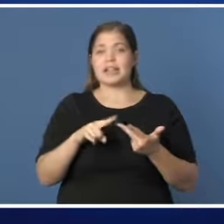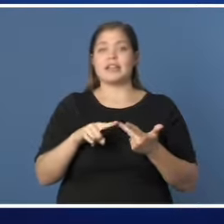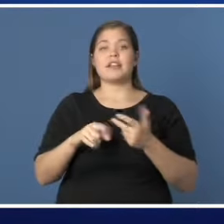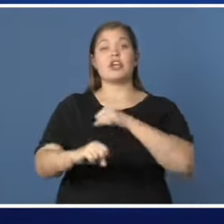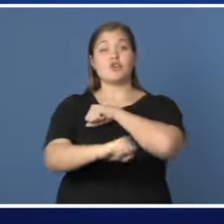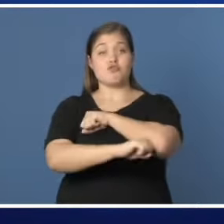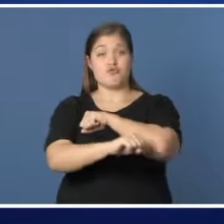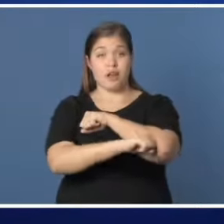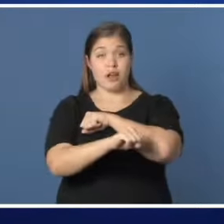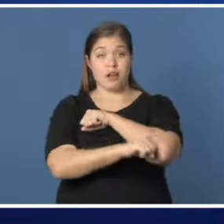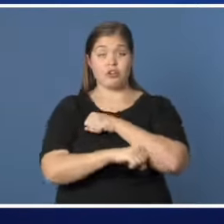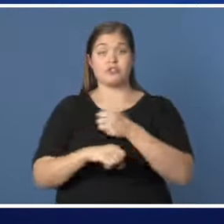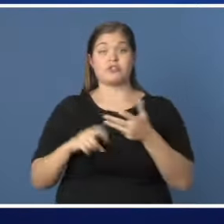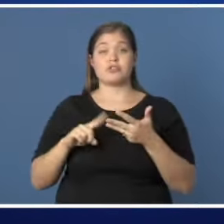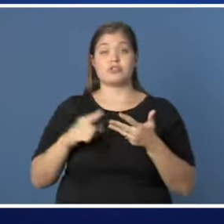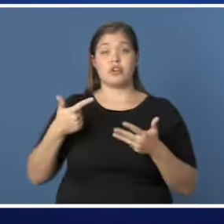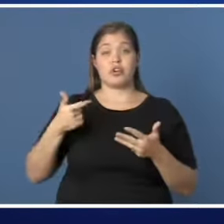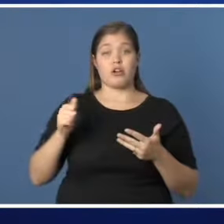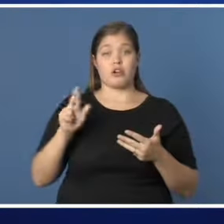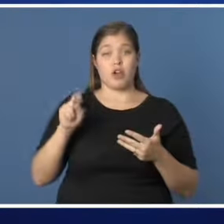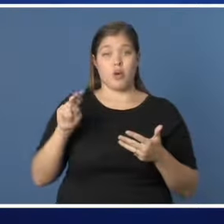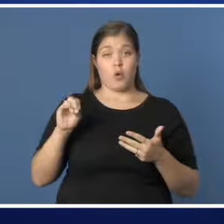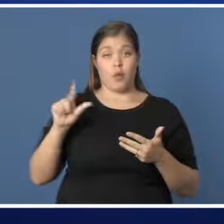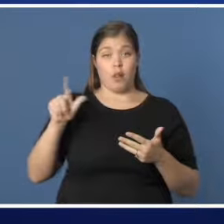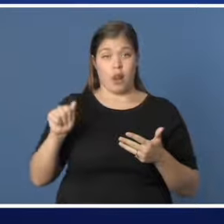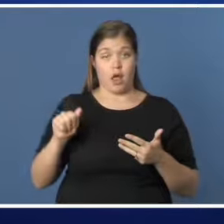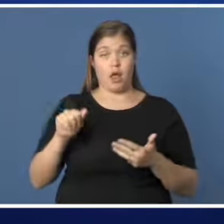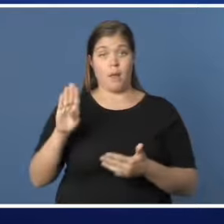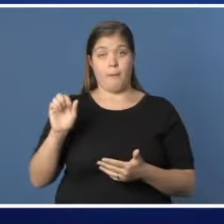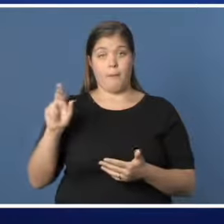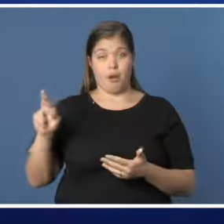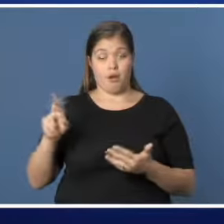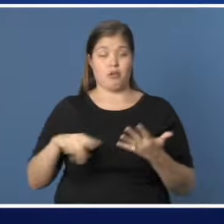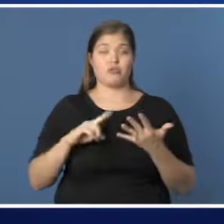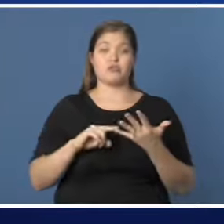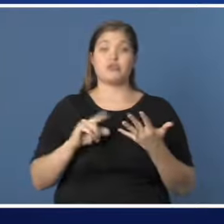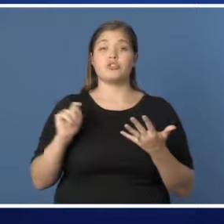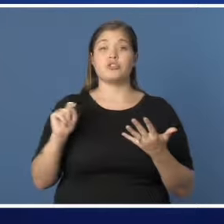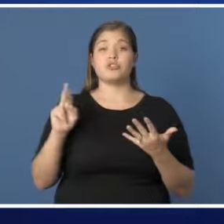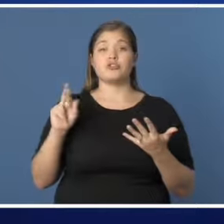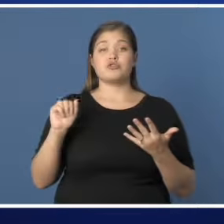granola bars, and trail mix.